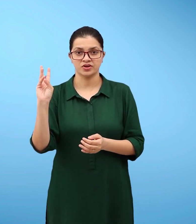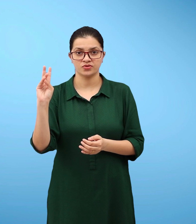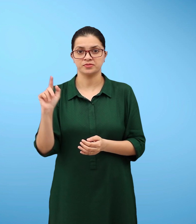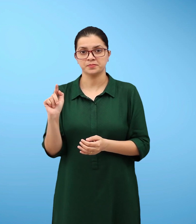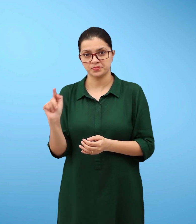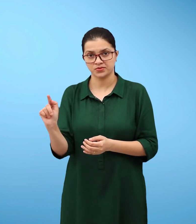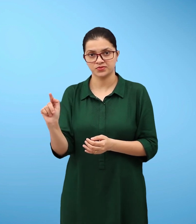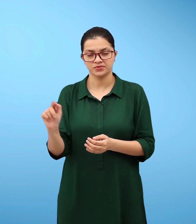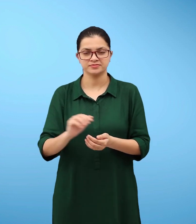Four.